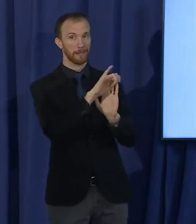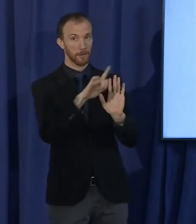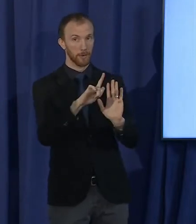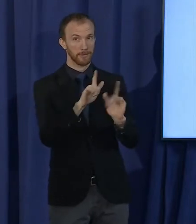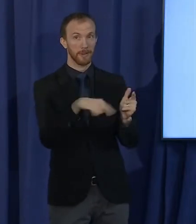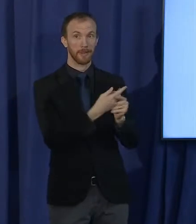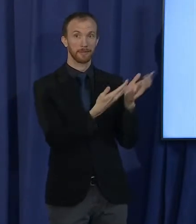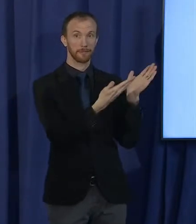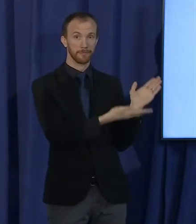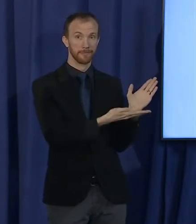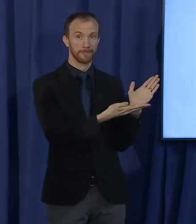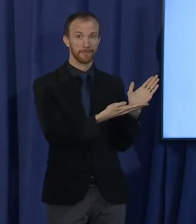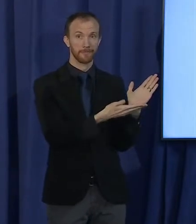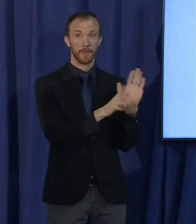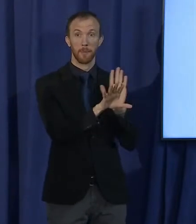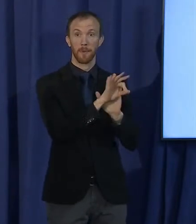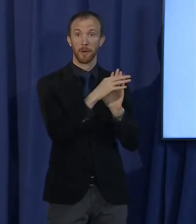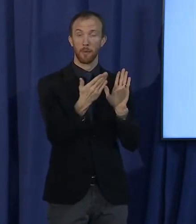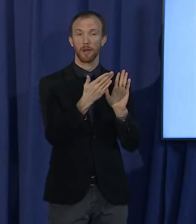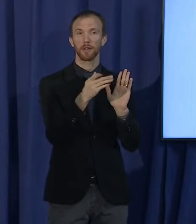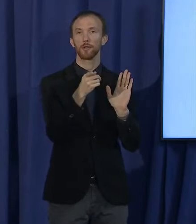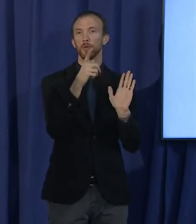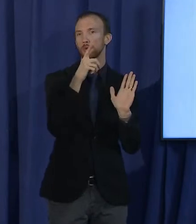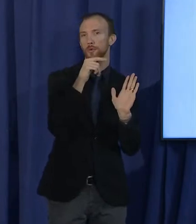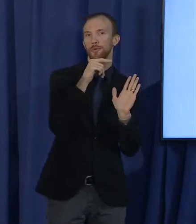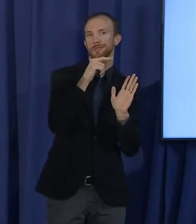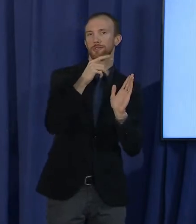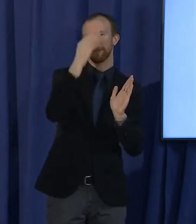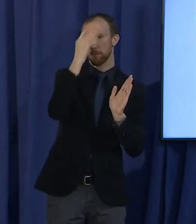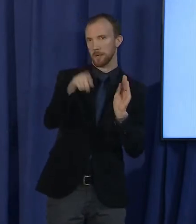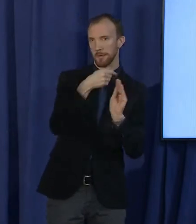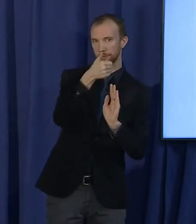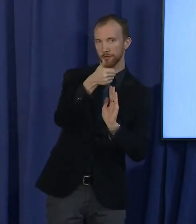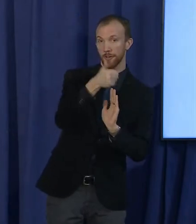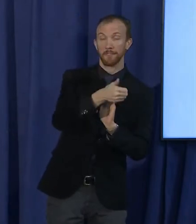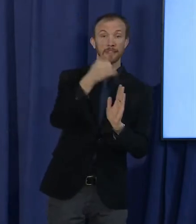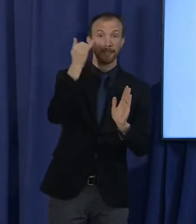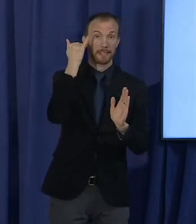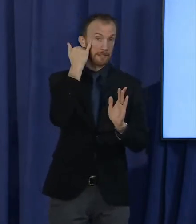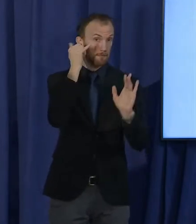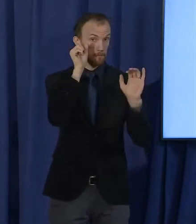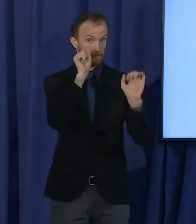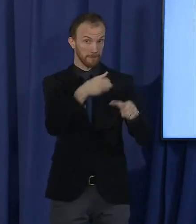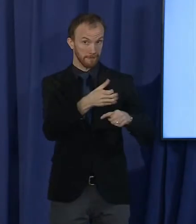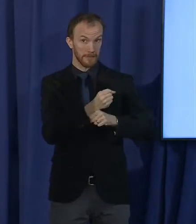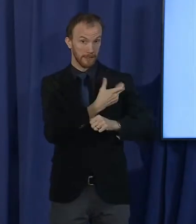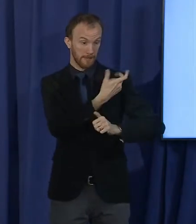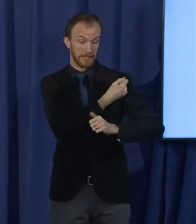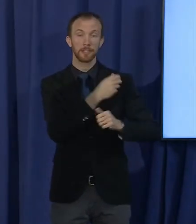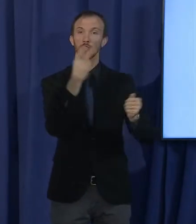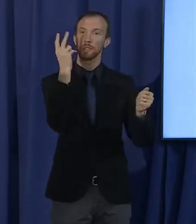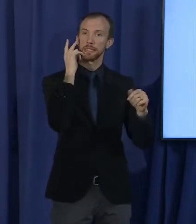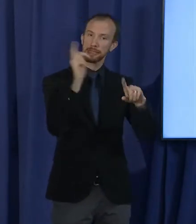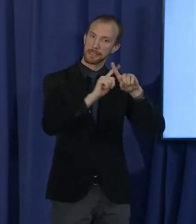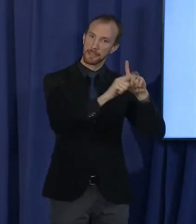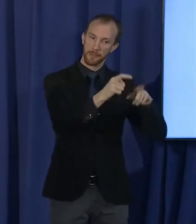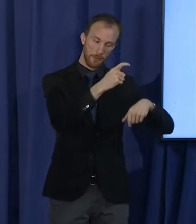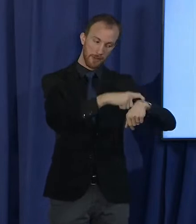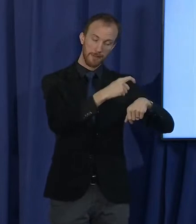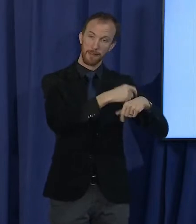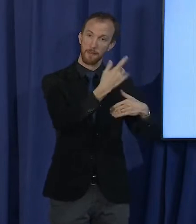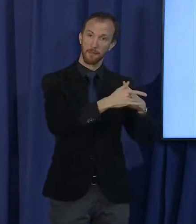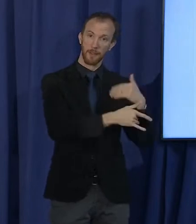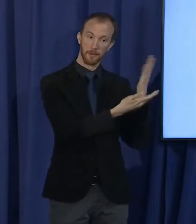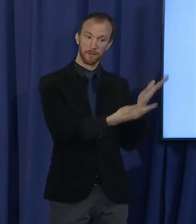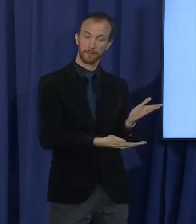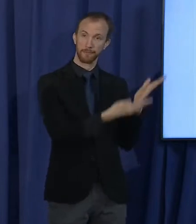They then select their eligibility information, and providing they're eligible, they can then see available times and make an appointment right